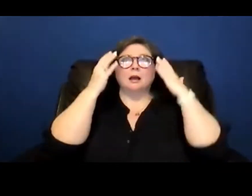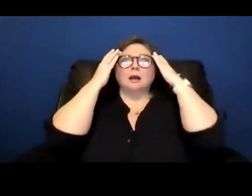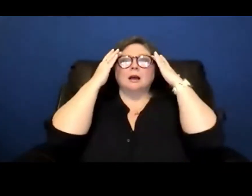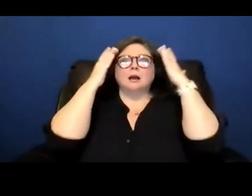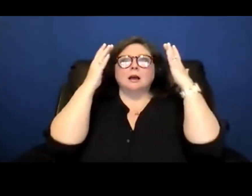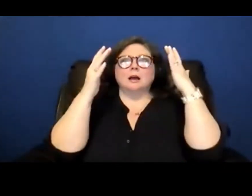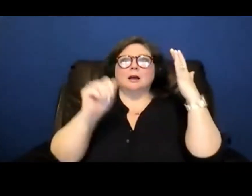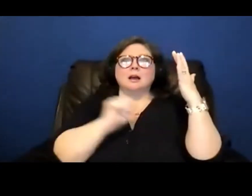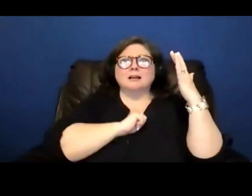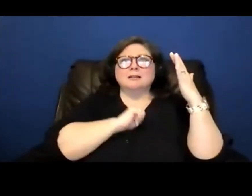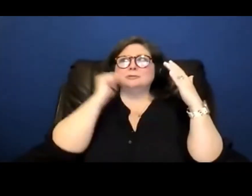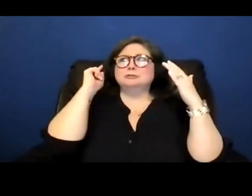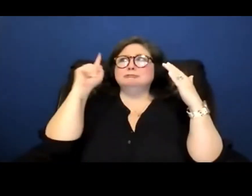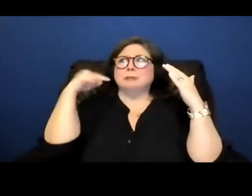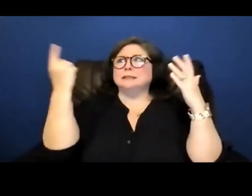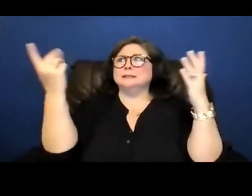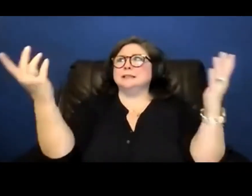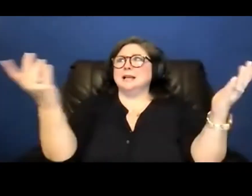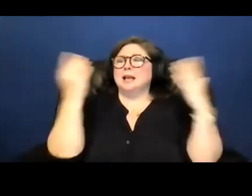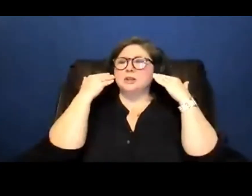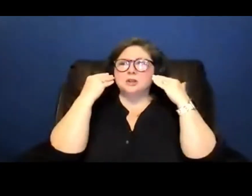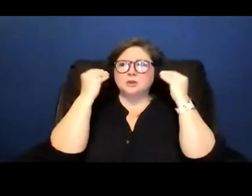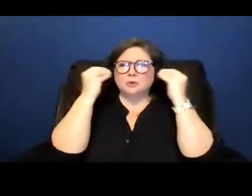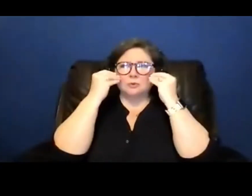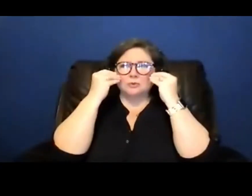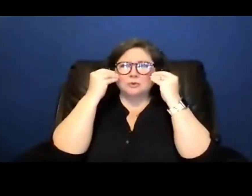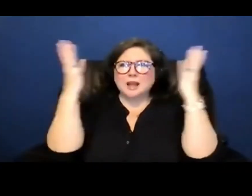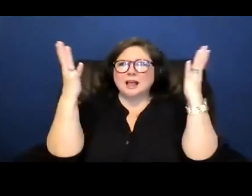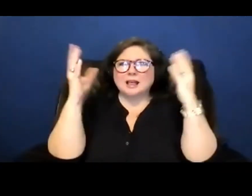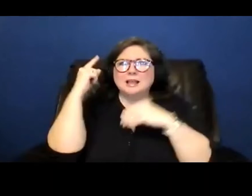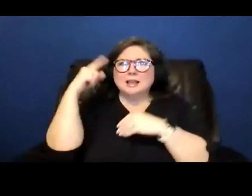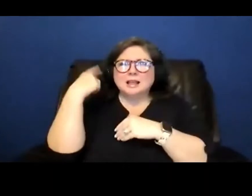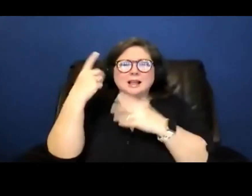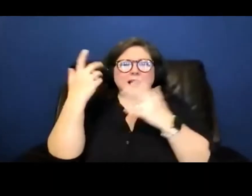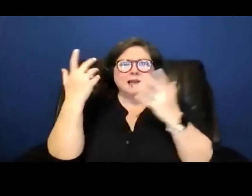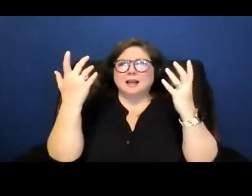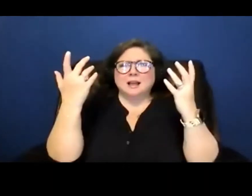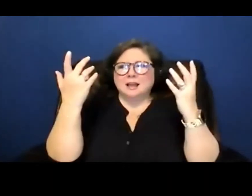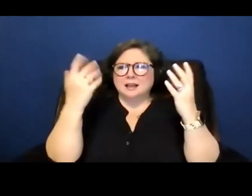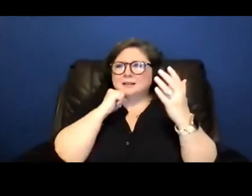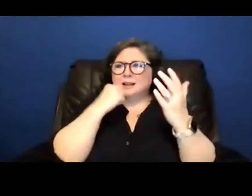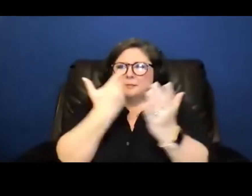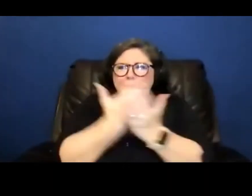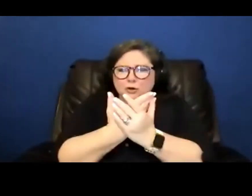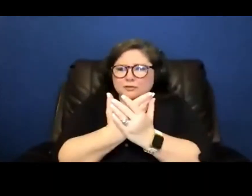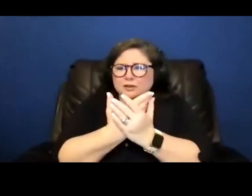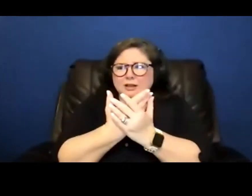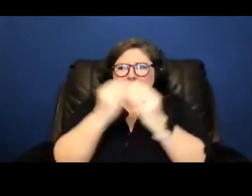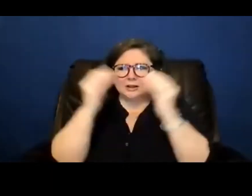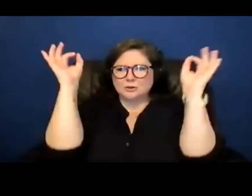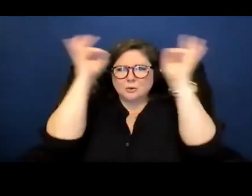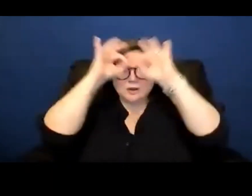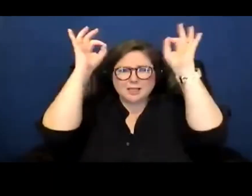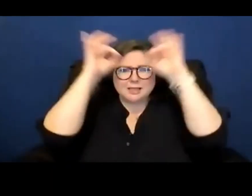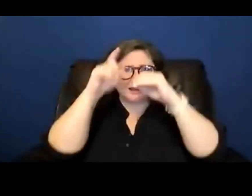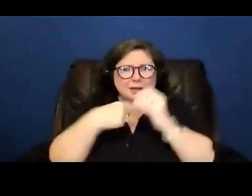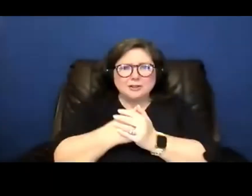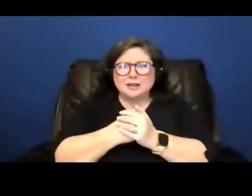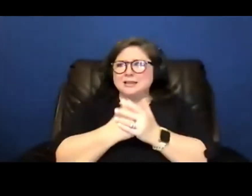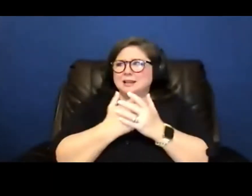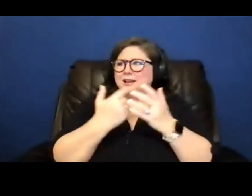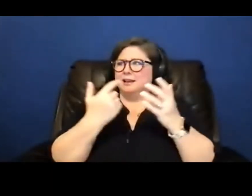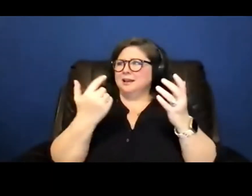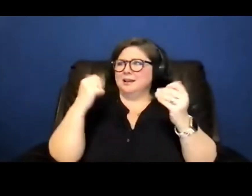doing? You don't know anything about this. It's not proven. All the information that I had been